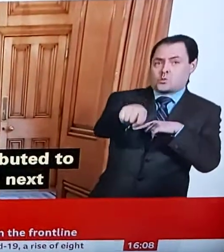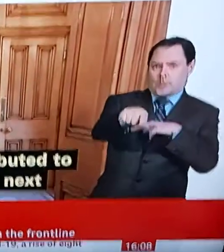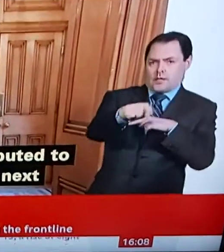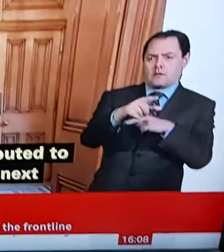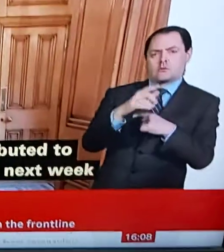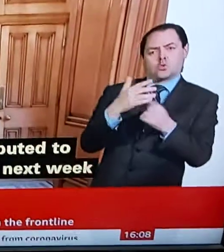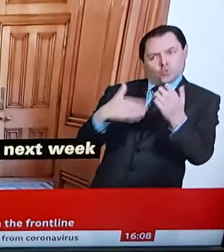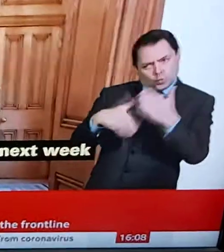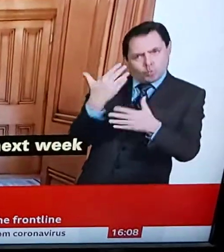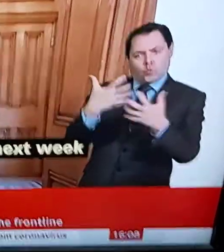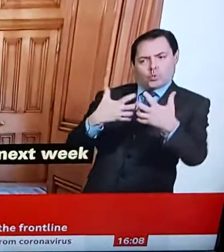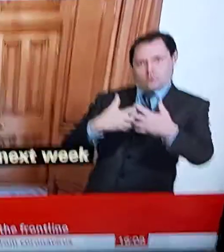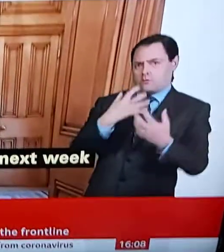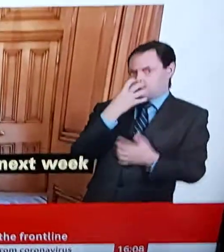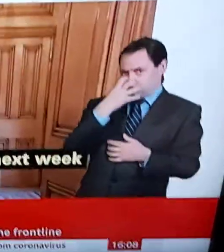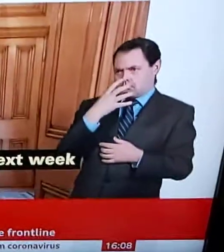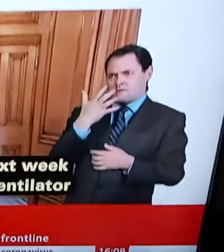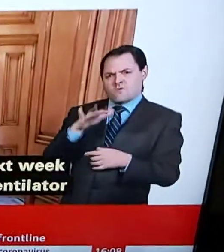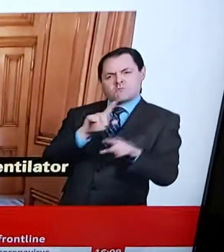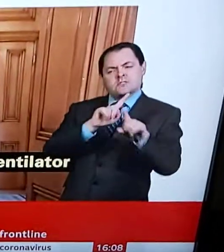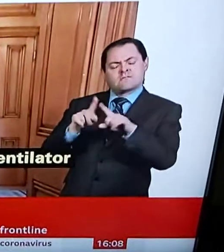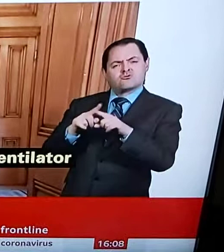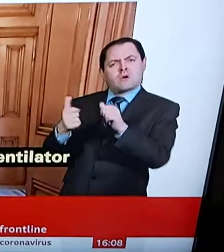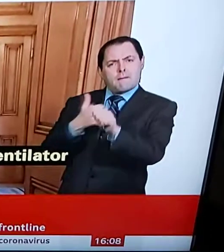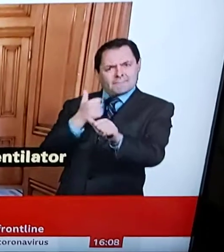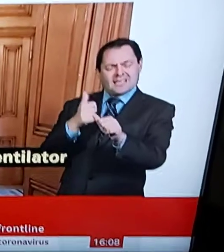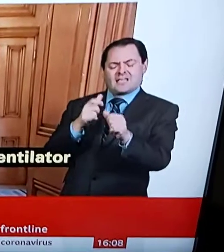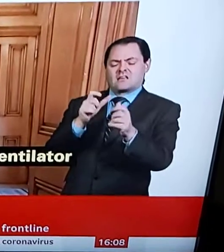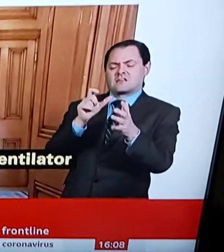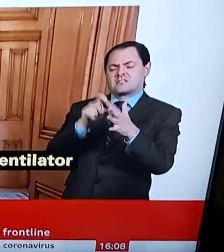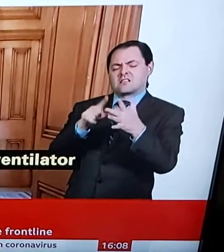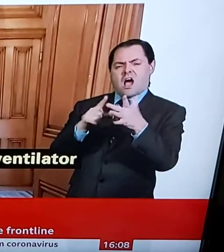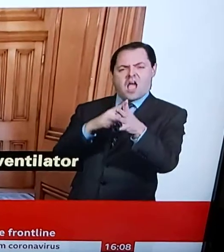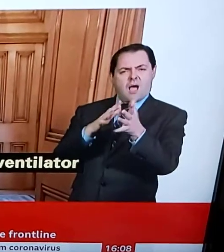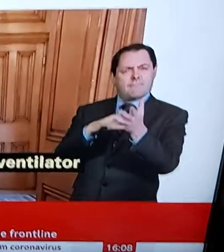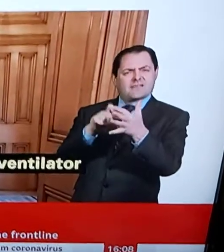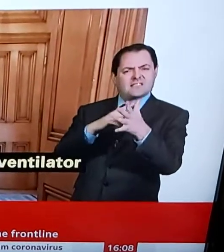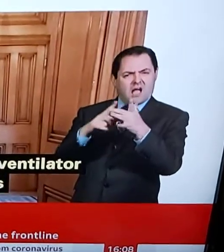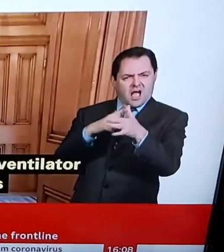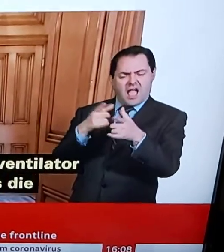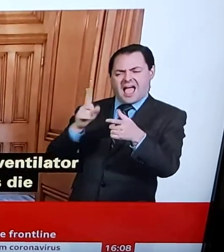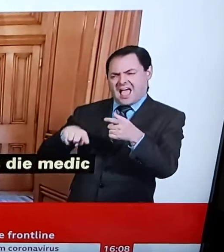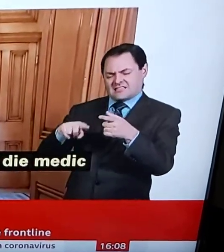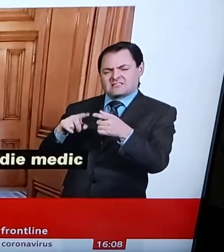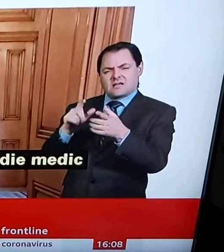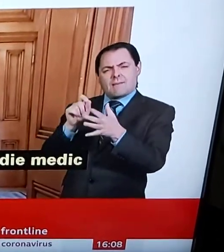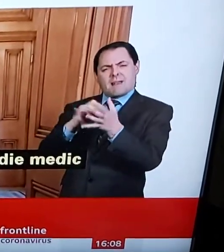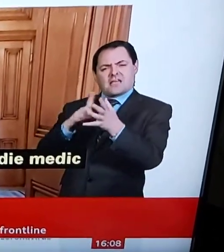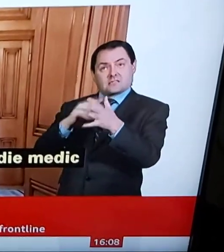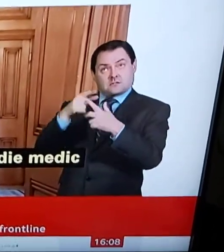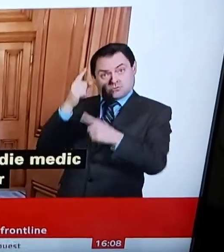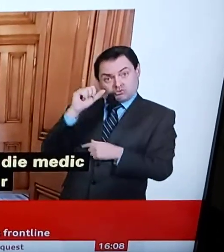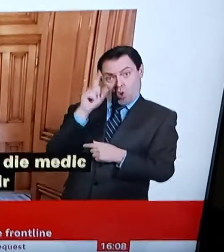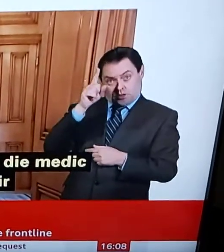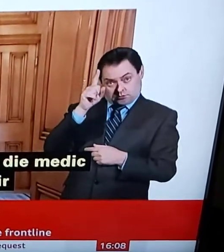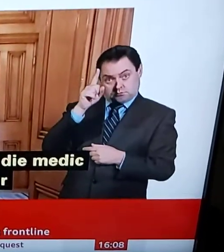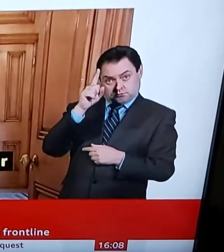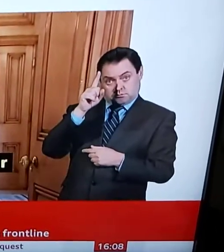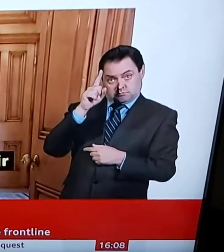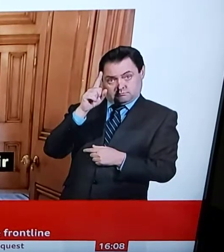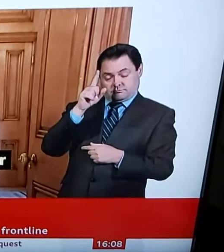from the companies Diamedica and Plexus will start at their factory in Kelso in Scotland. The design is based on an existing